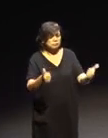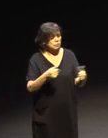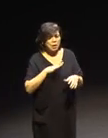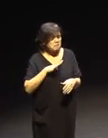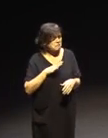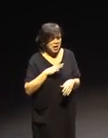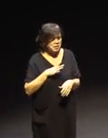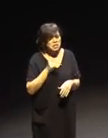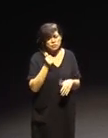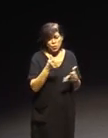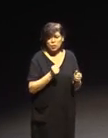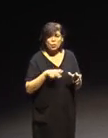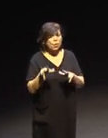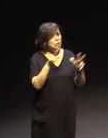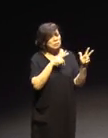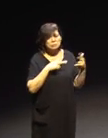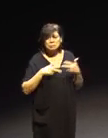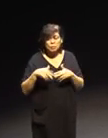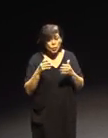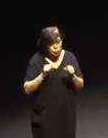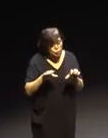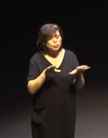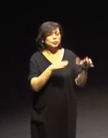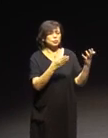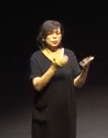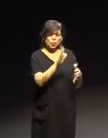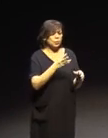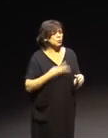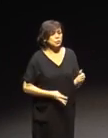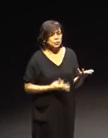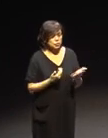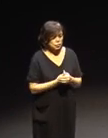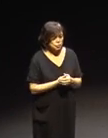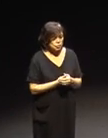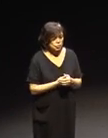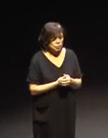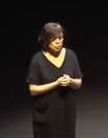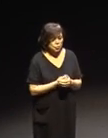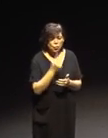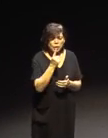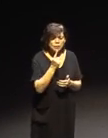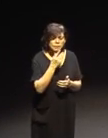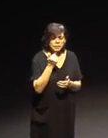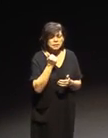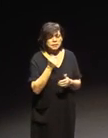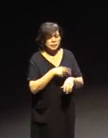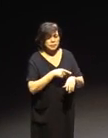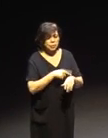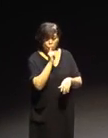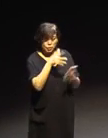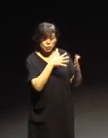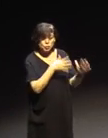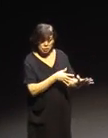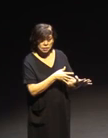spend the whole afternoon just walking around us, and we were fine. And one of the tender moments was when one of our students, and